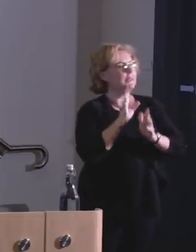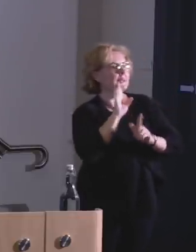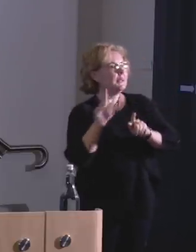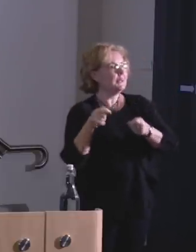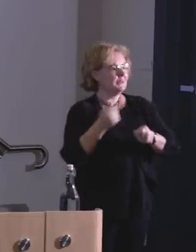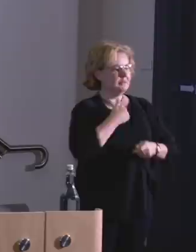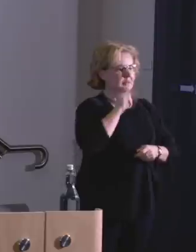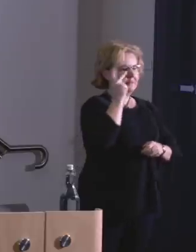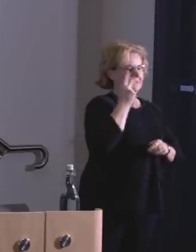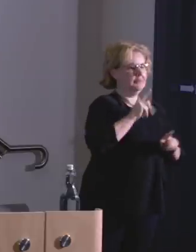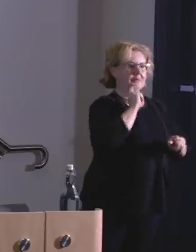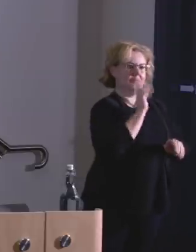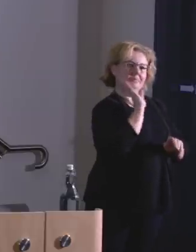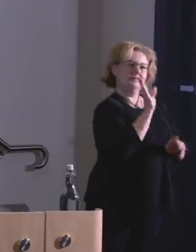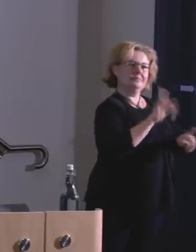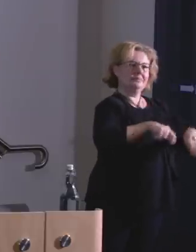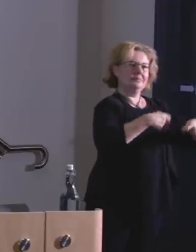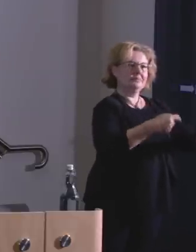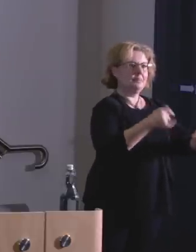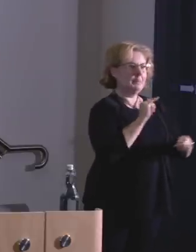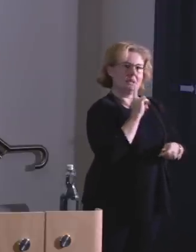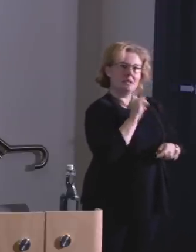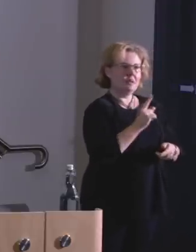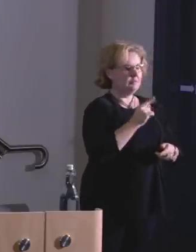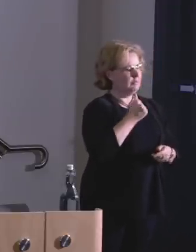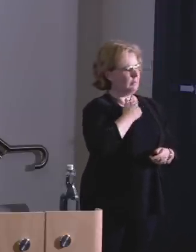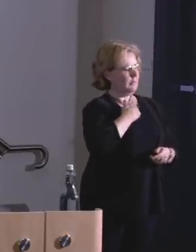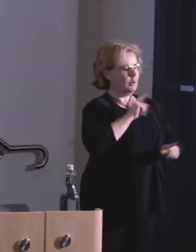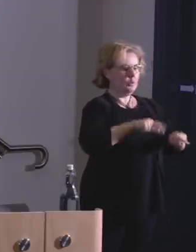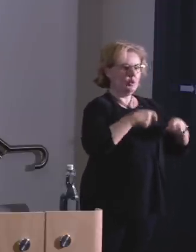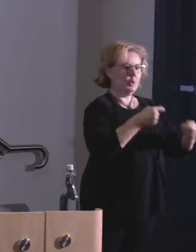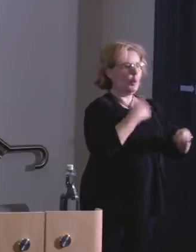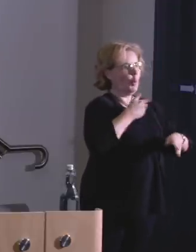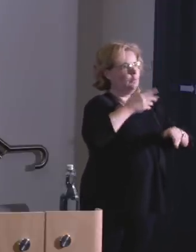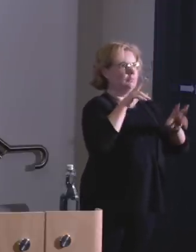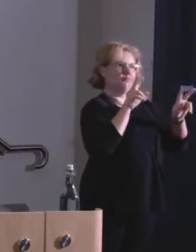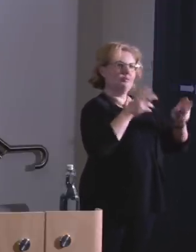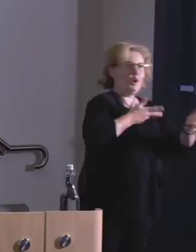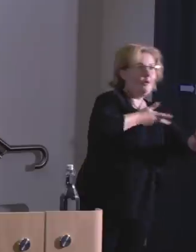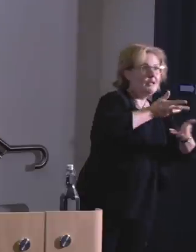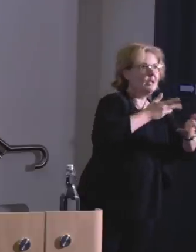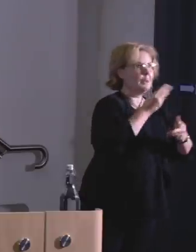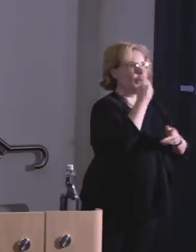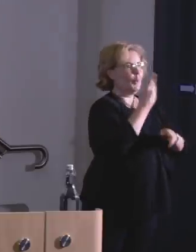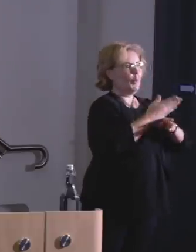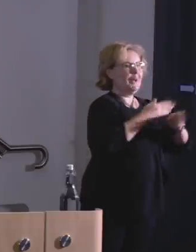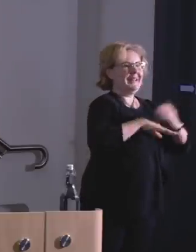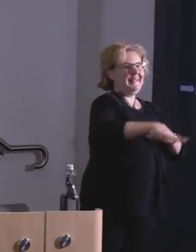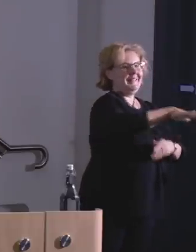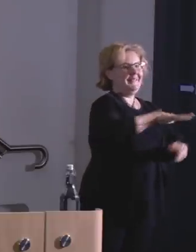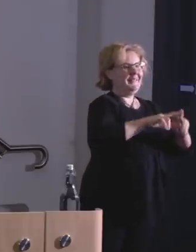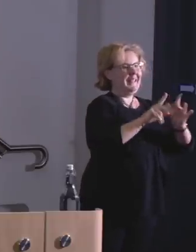is a conversation from someone working in the field, so to speak.